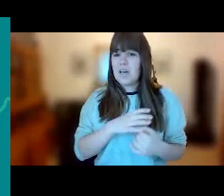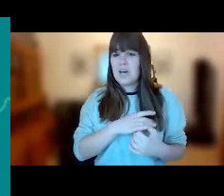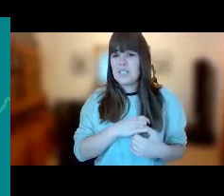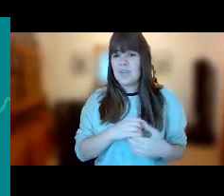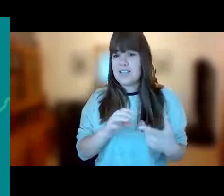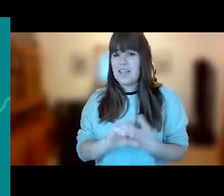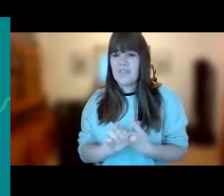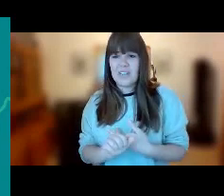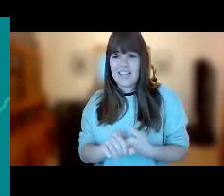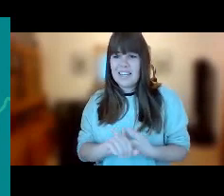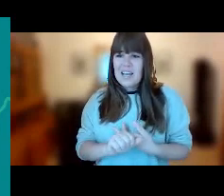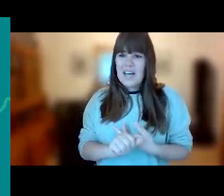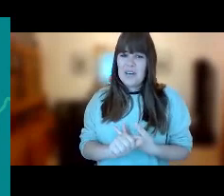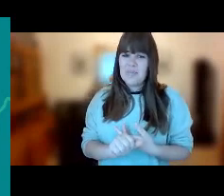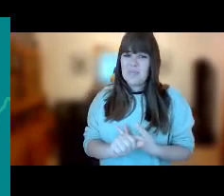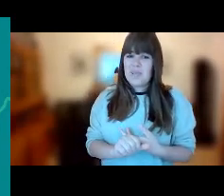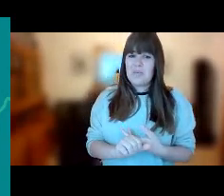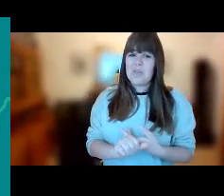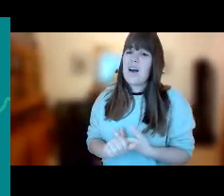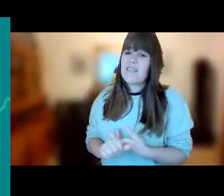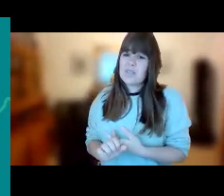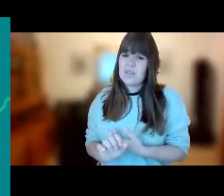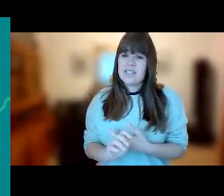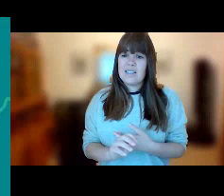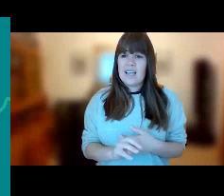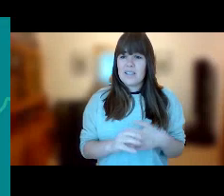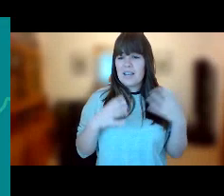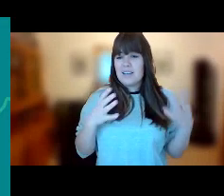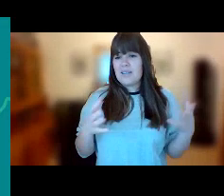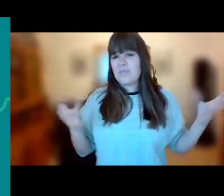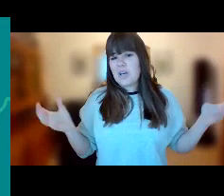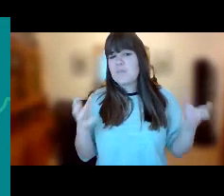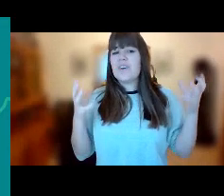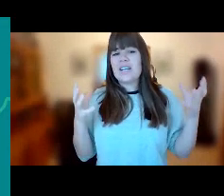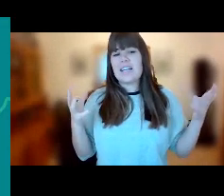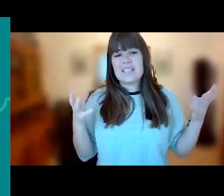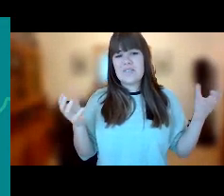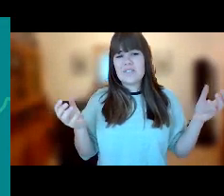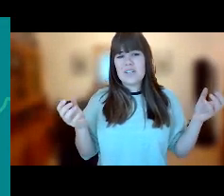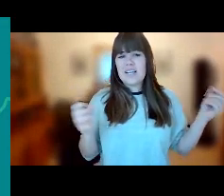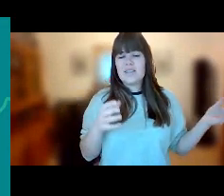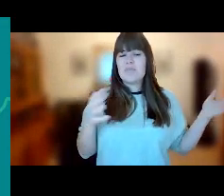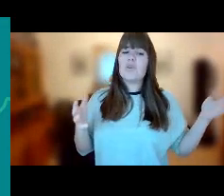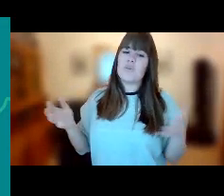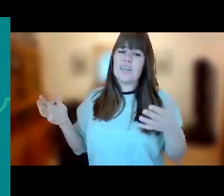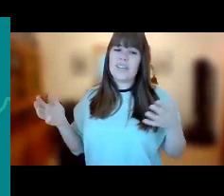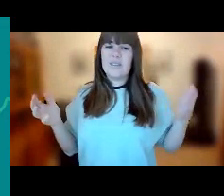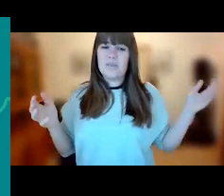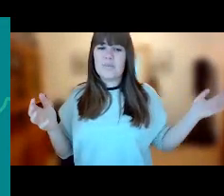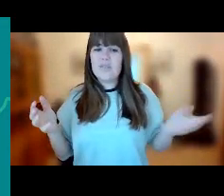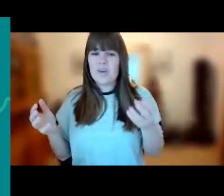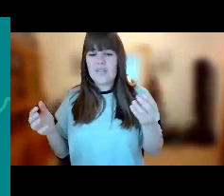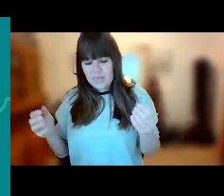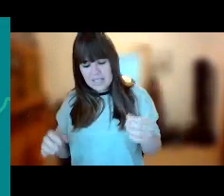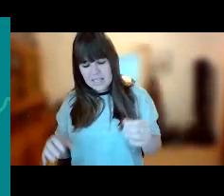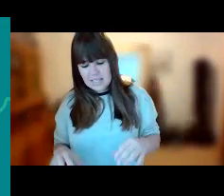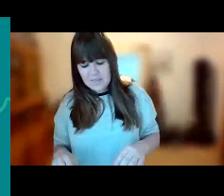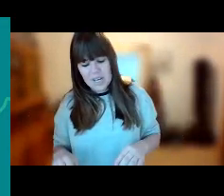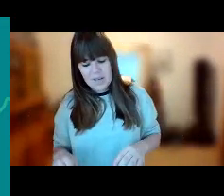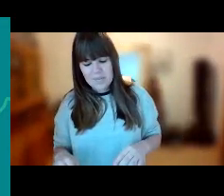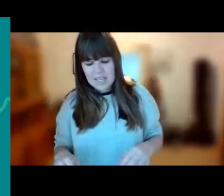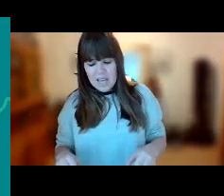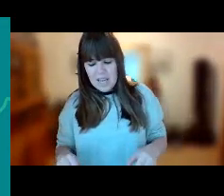when we hear words of like suffering, people that are experiencing that, then it becomes very negative. So the more that we can move away from